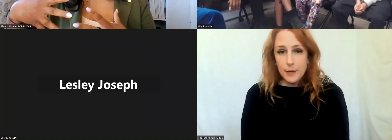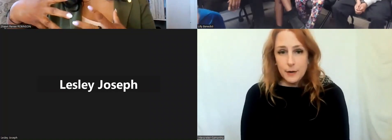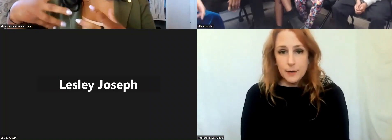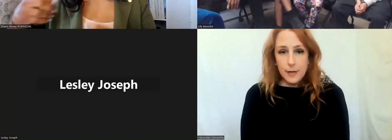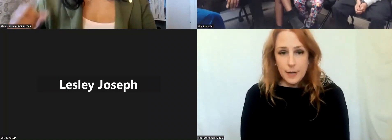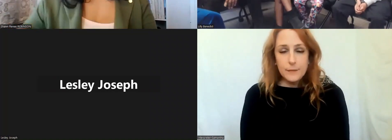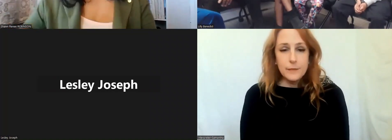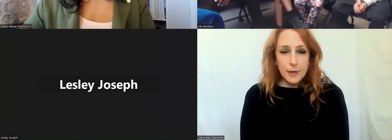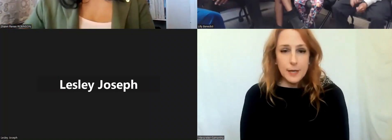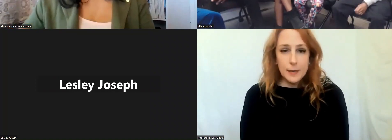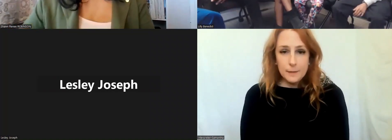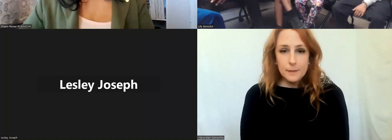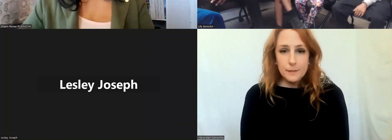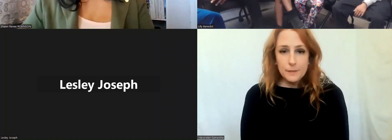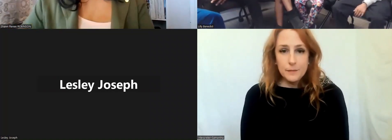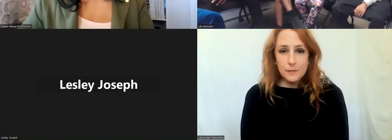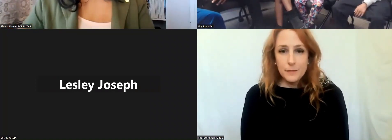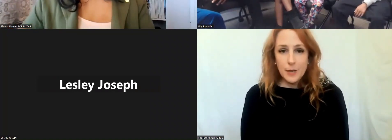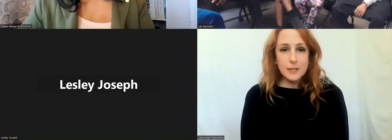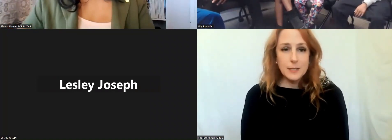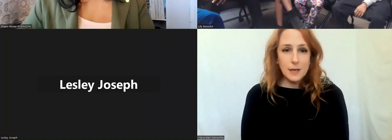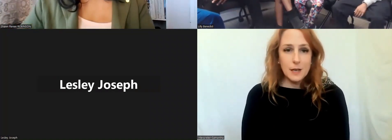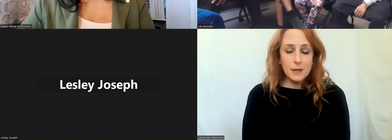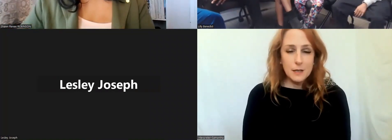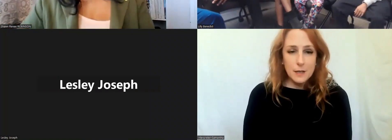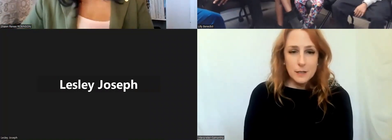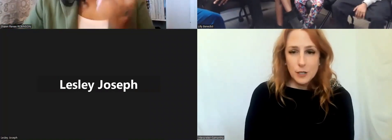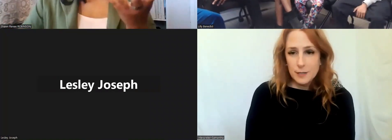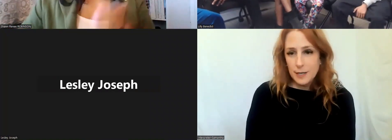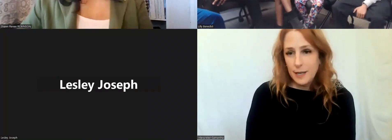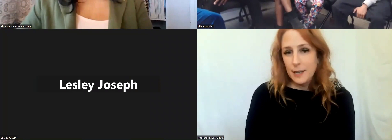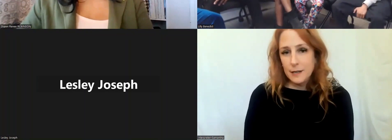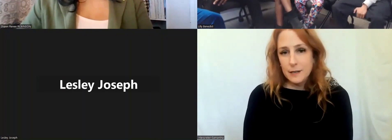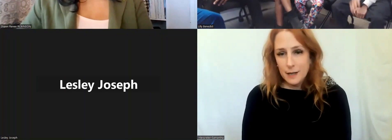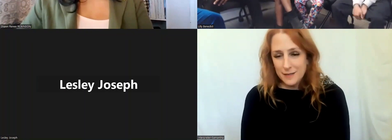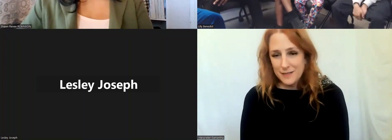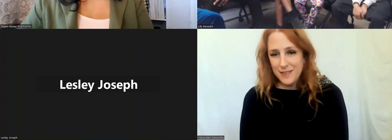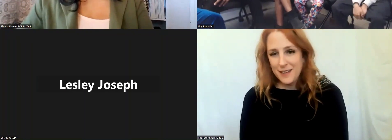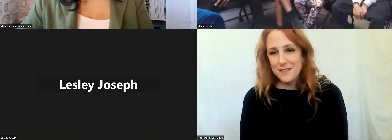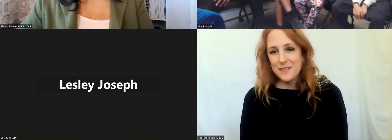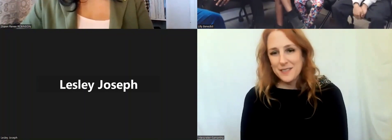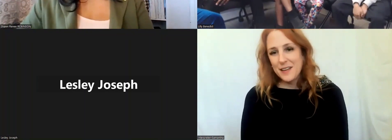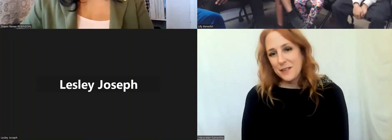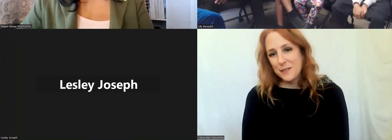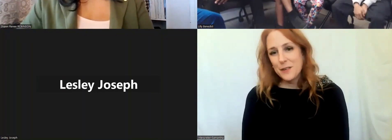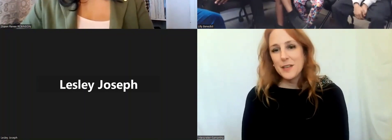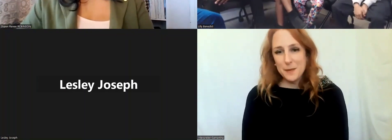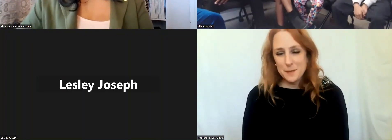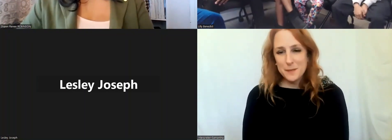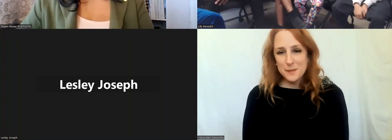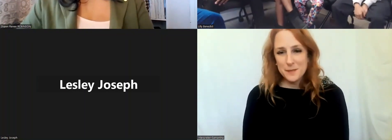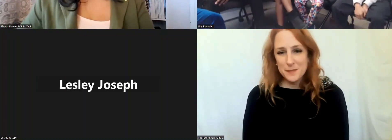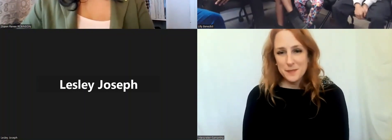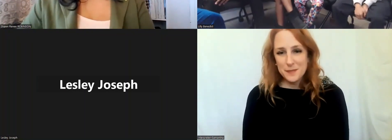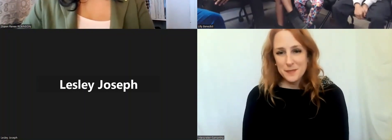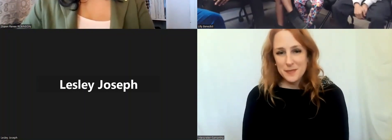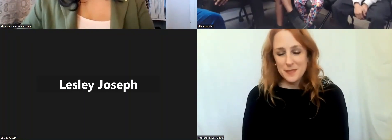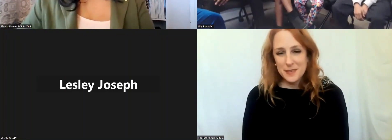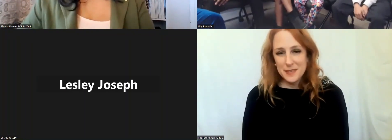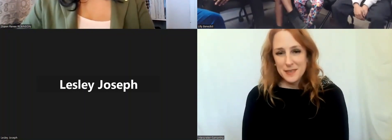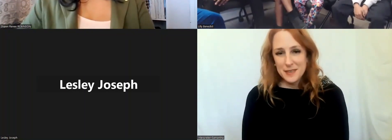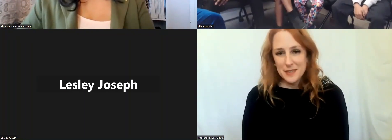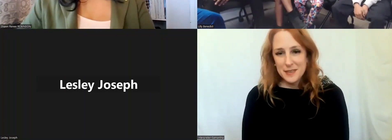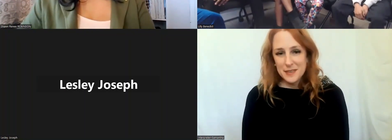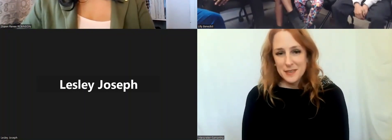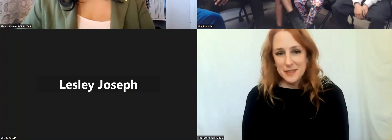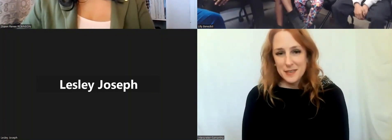I'm here. Yeah, I am. This is John saying, yeah. Good. All